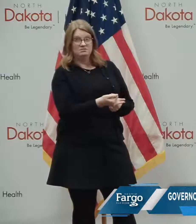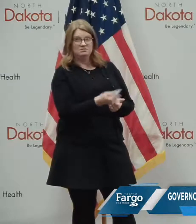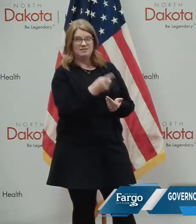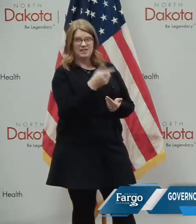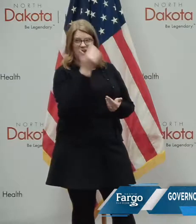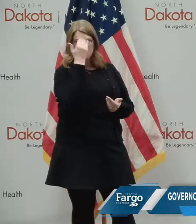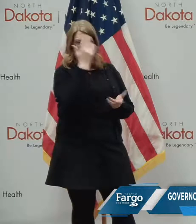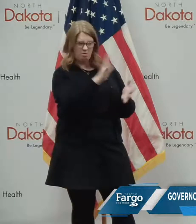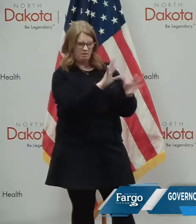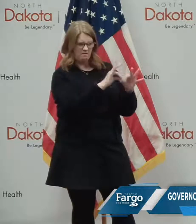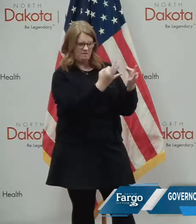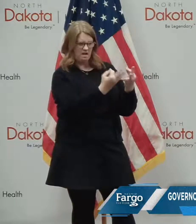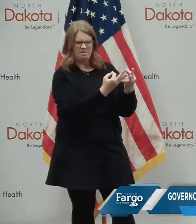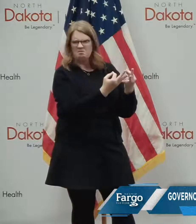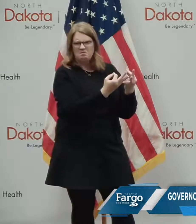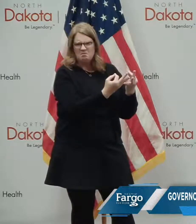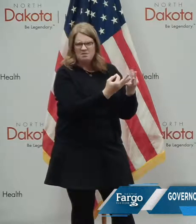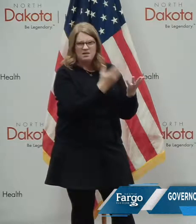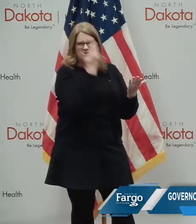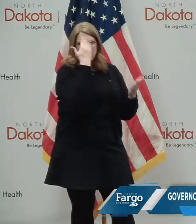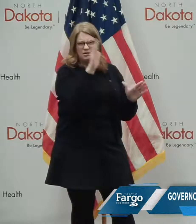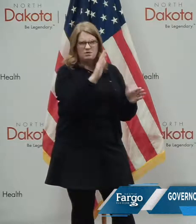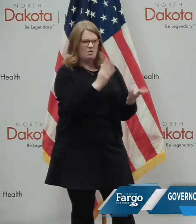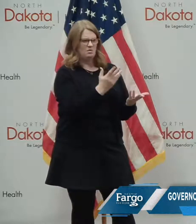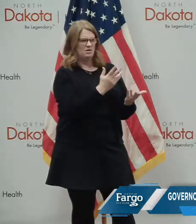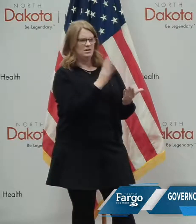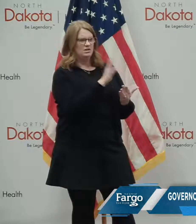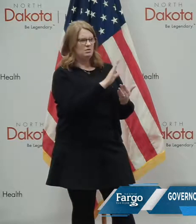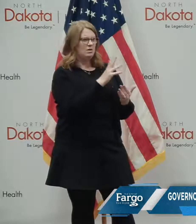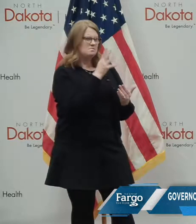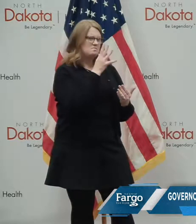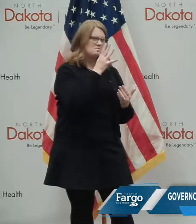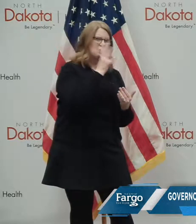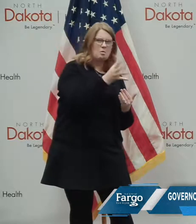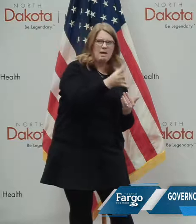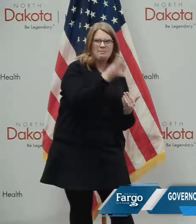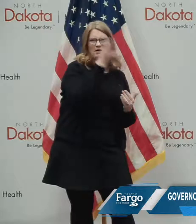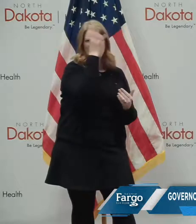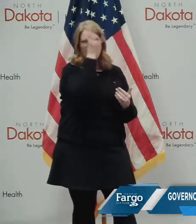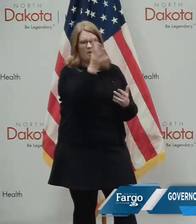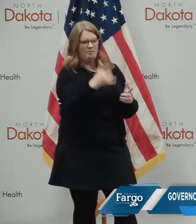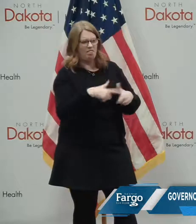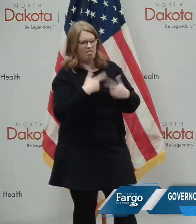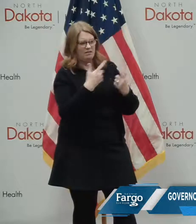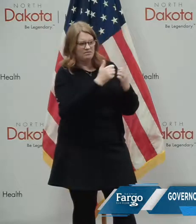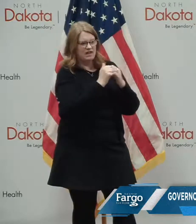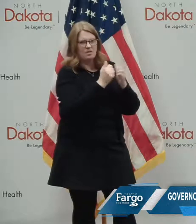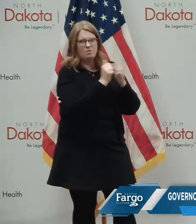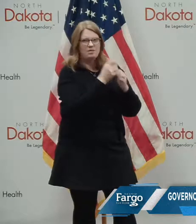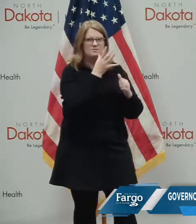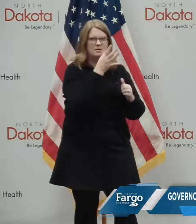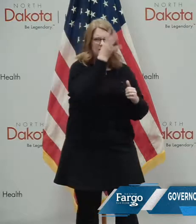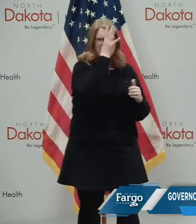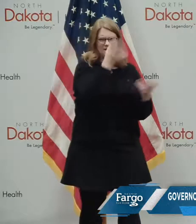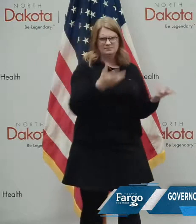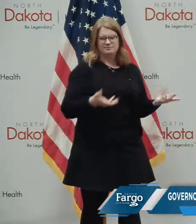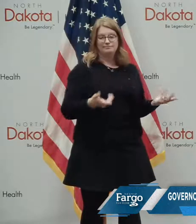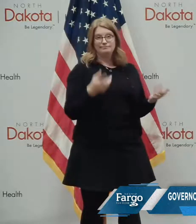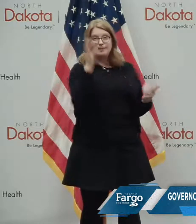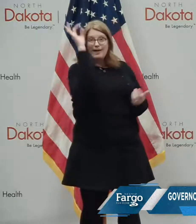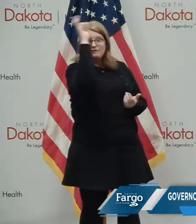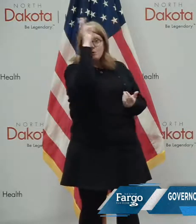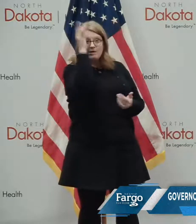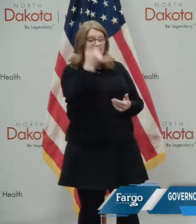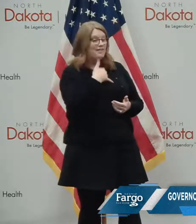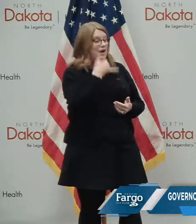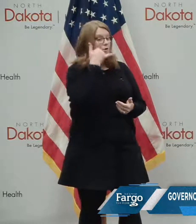They don't know that you might be living in a multi-generational household with a grandmother that's 80 years old that's got an underlying diseases.